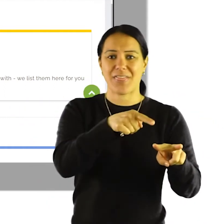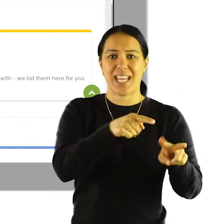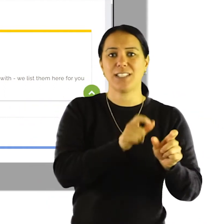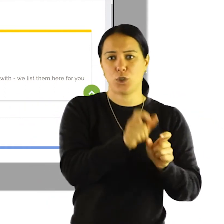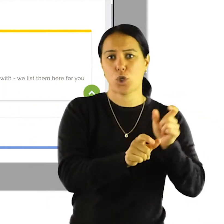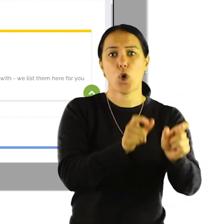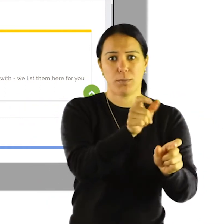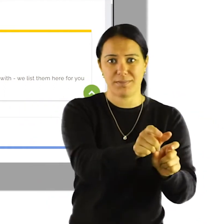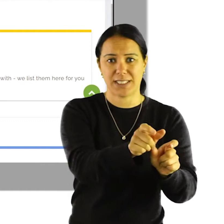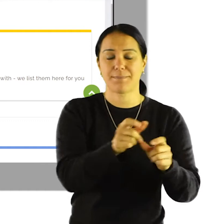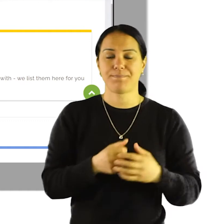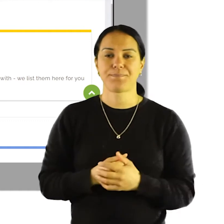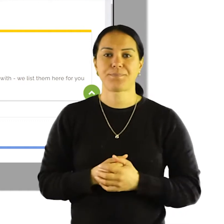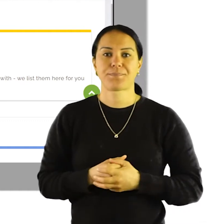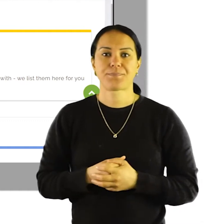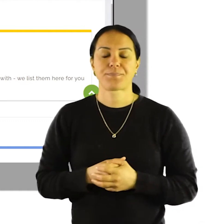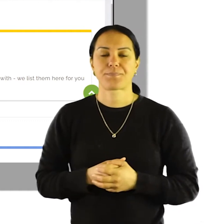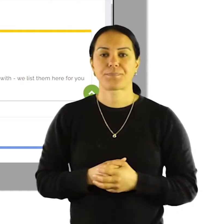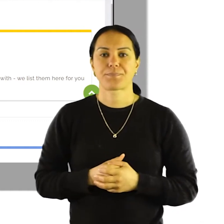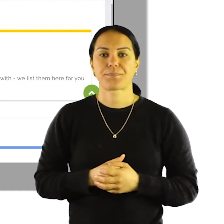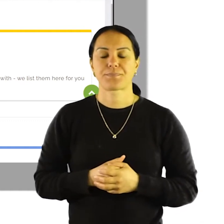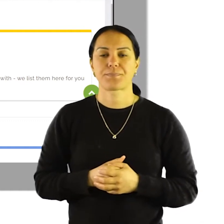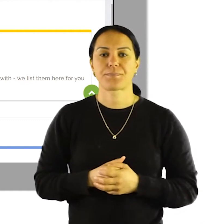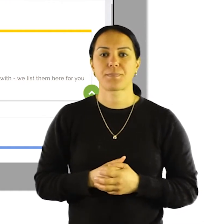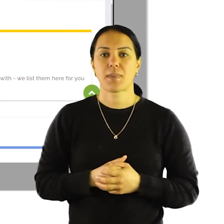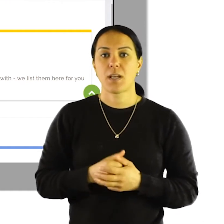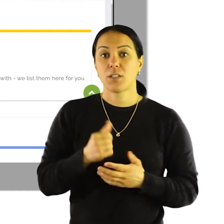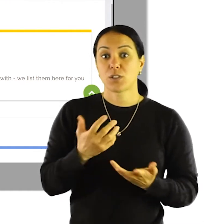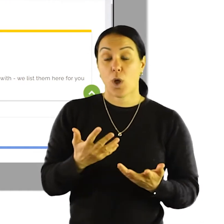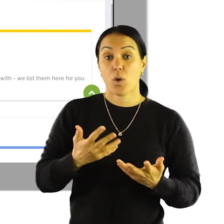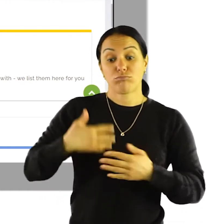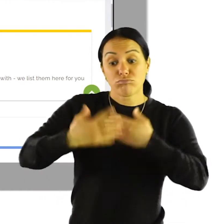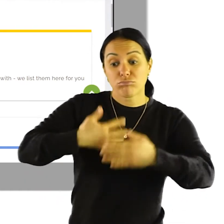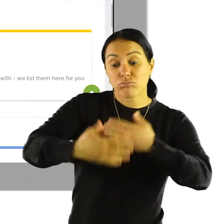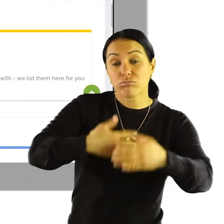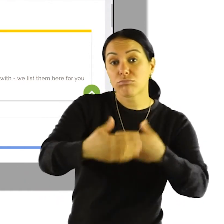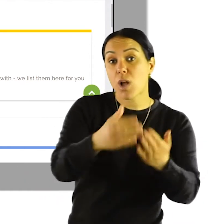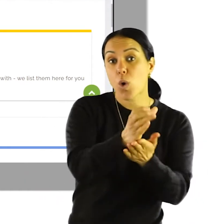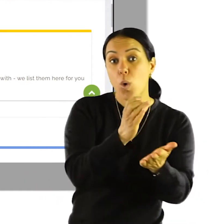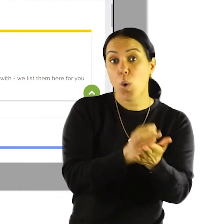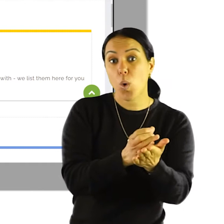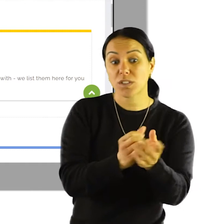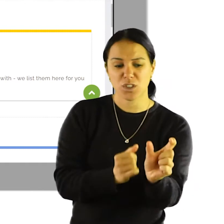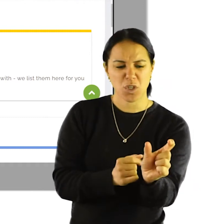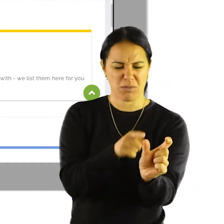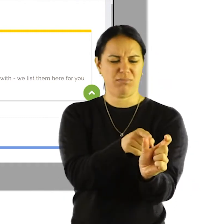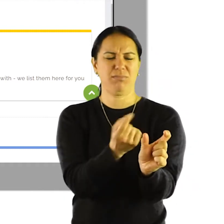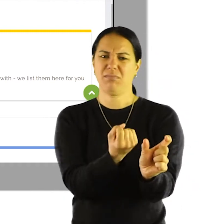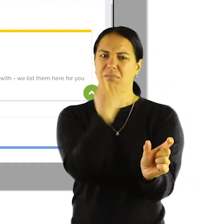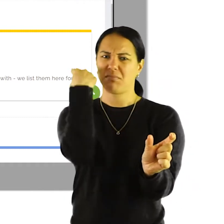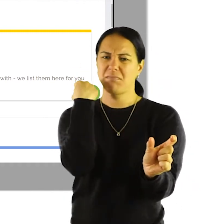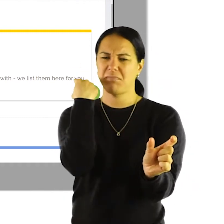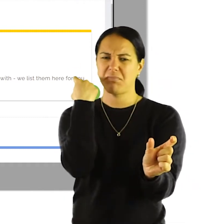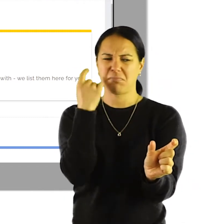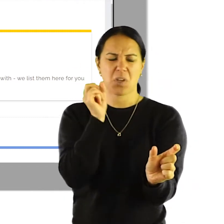terms until we come across them in Rākau Roroa. So if you're going through the course and you find a term